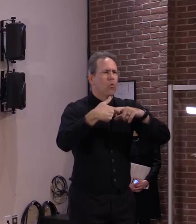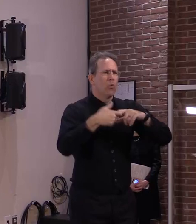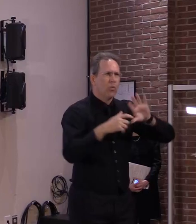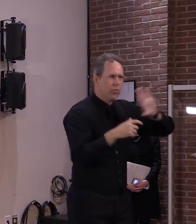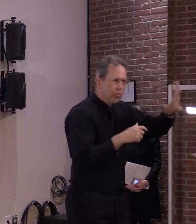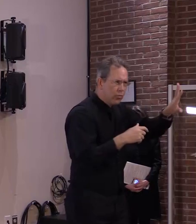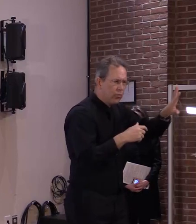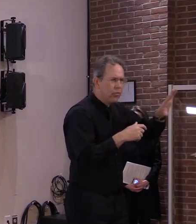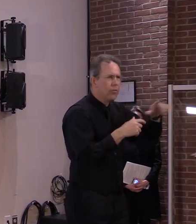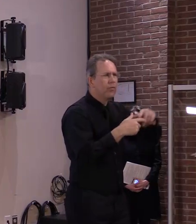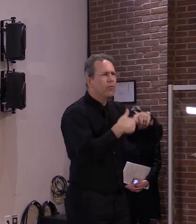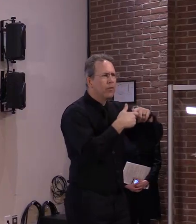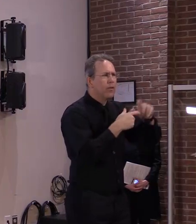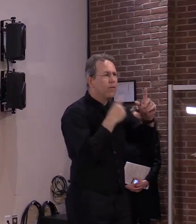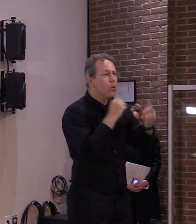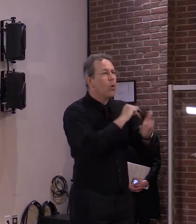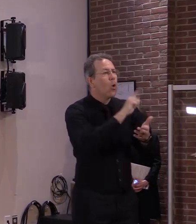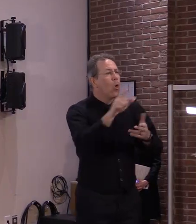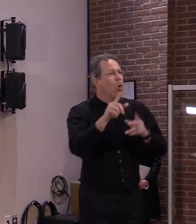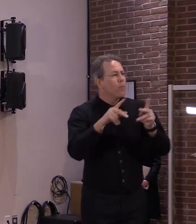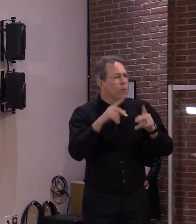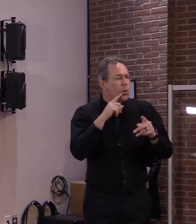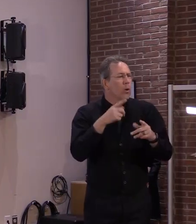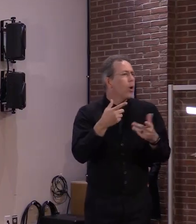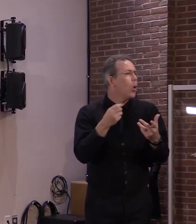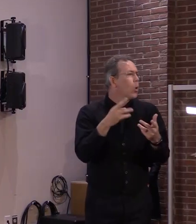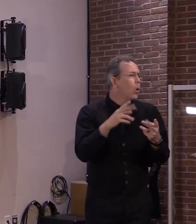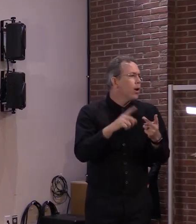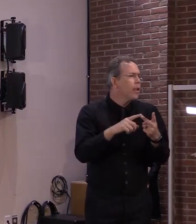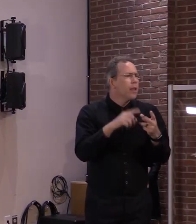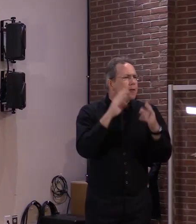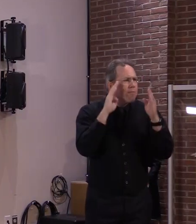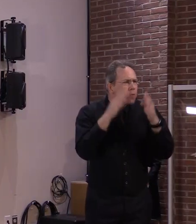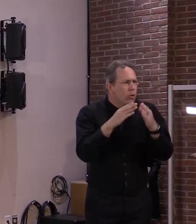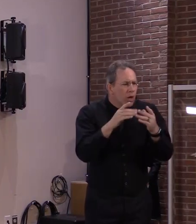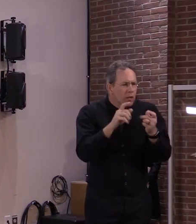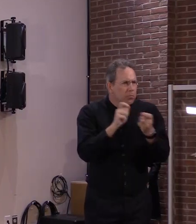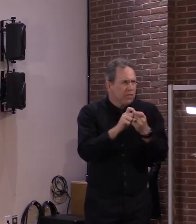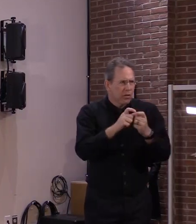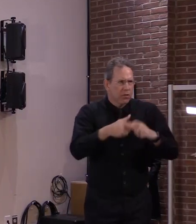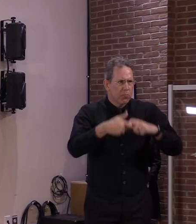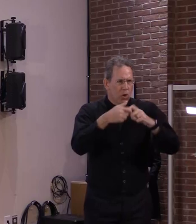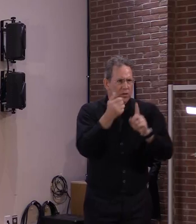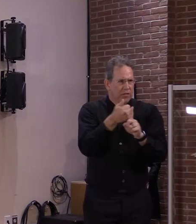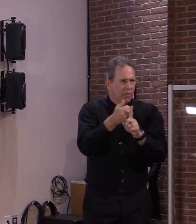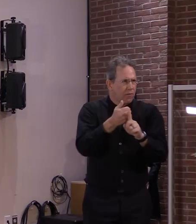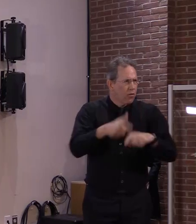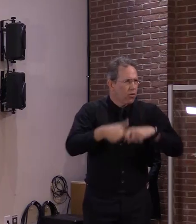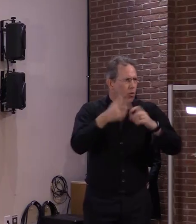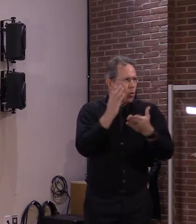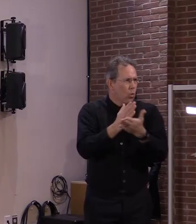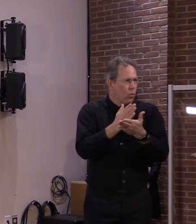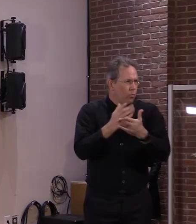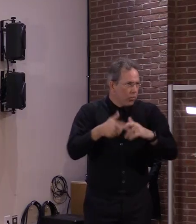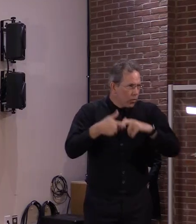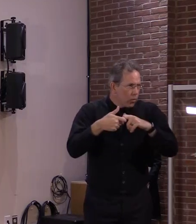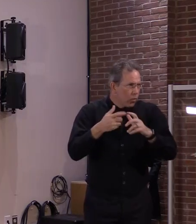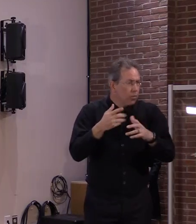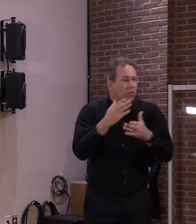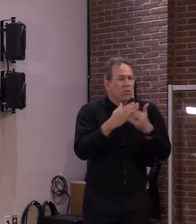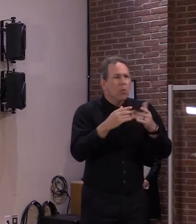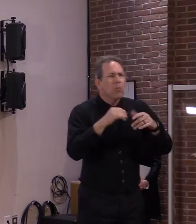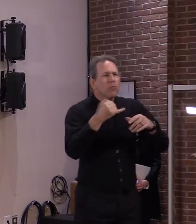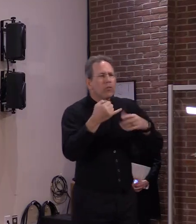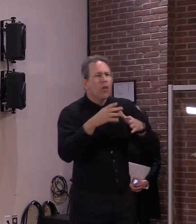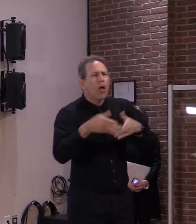more focused pause? Or will it be a small portion of the population that are warned not to take that vaccine?